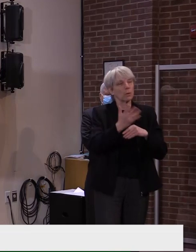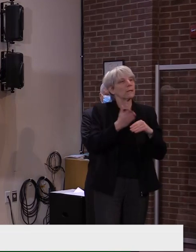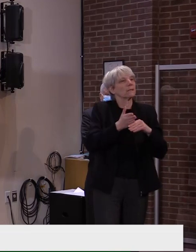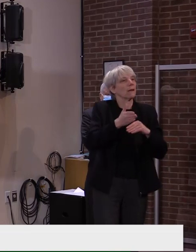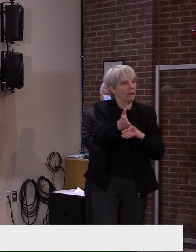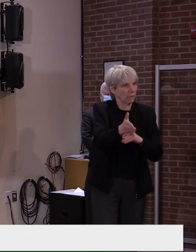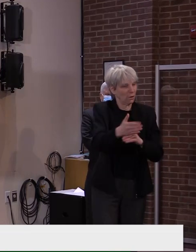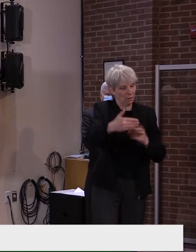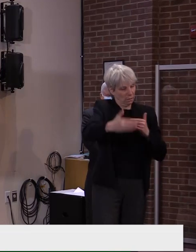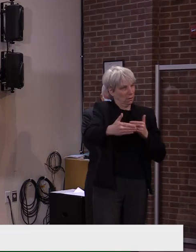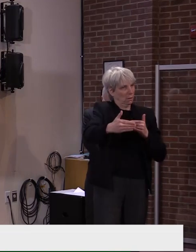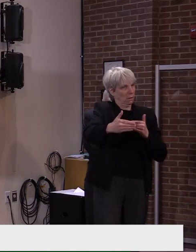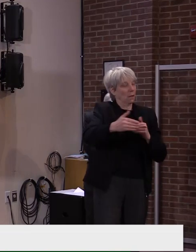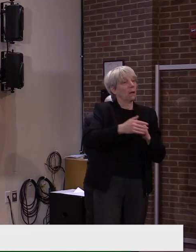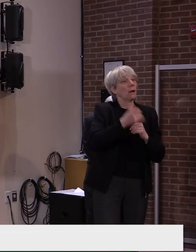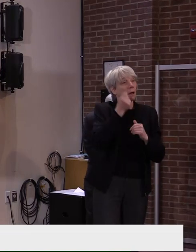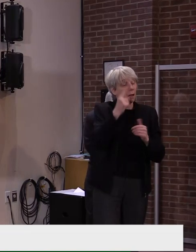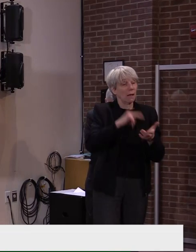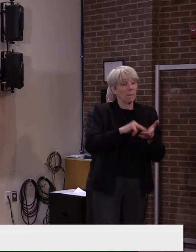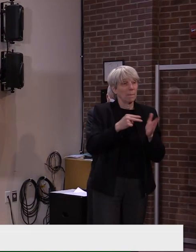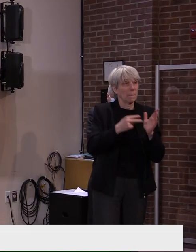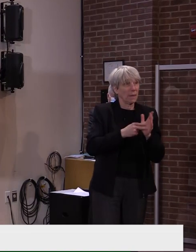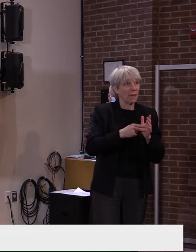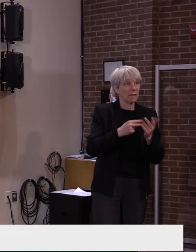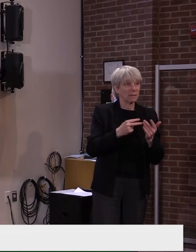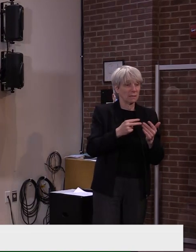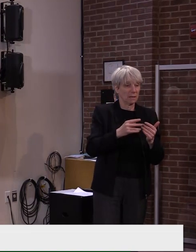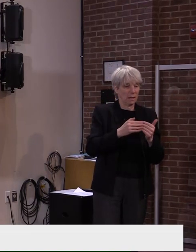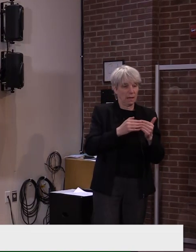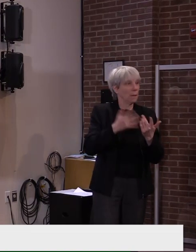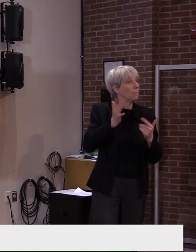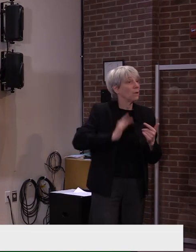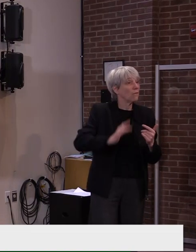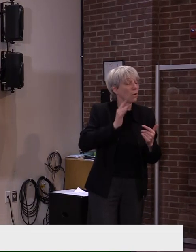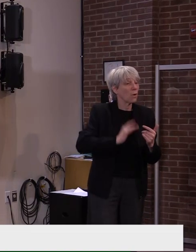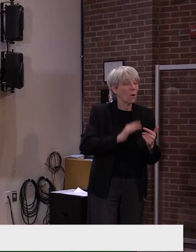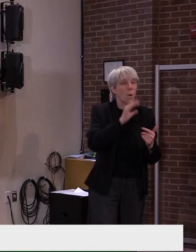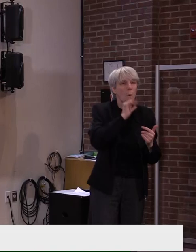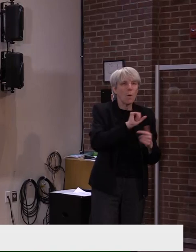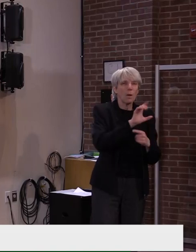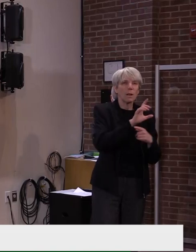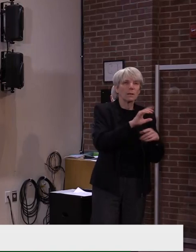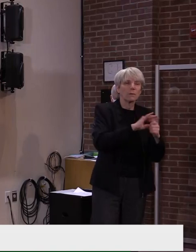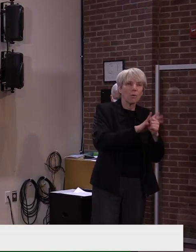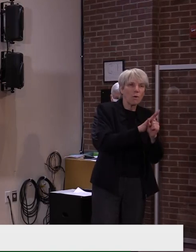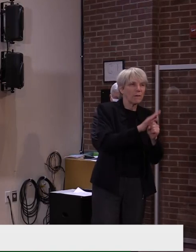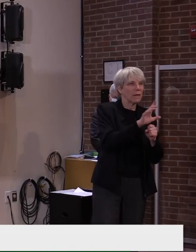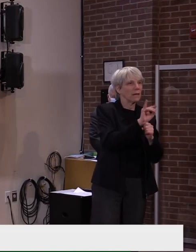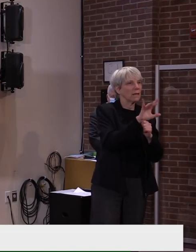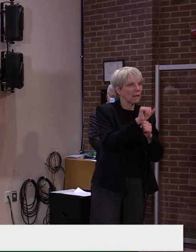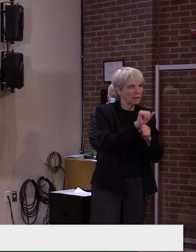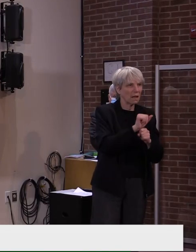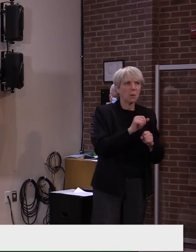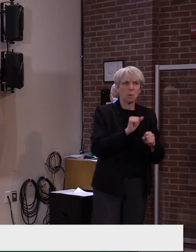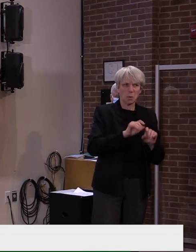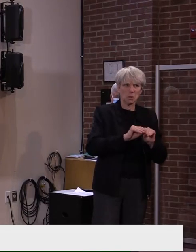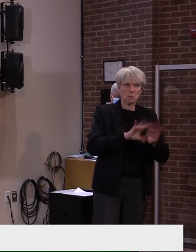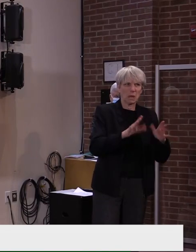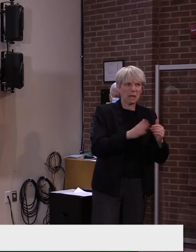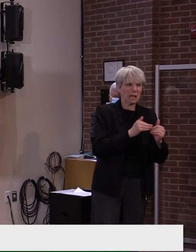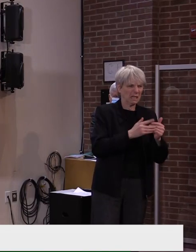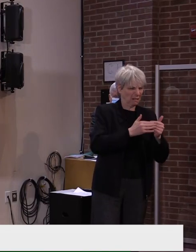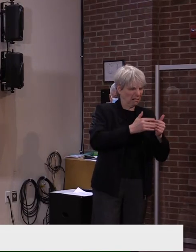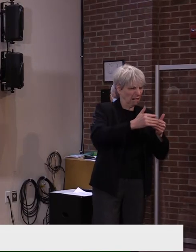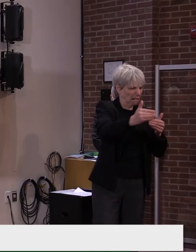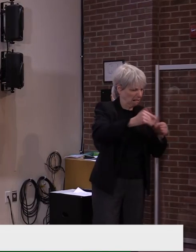isolation, basically cutting it in half, from 10 days for those who are positive to 5 days.